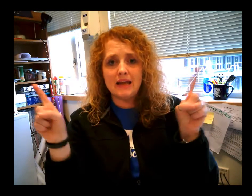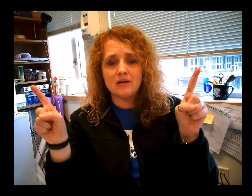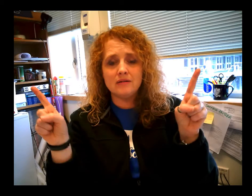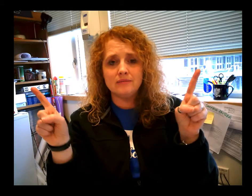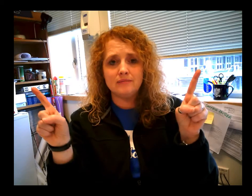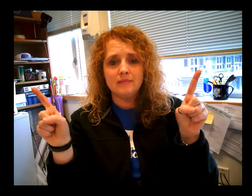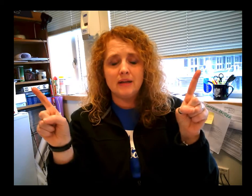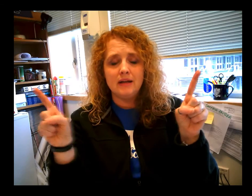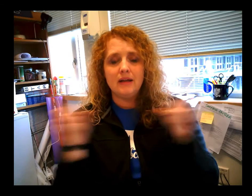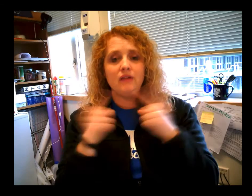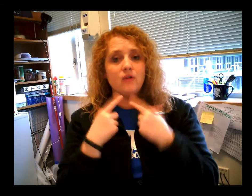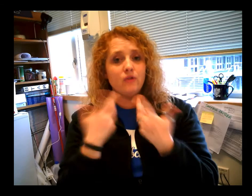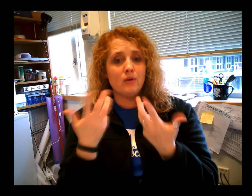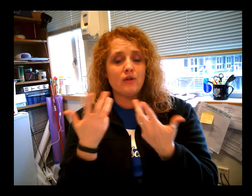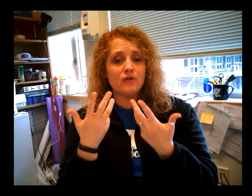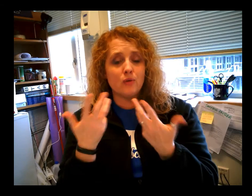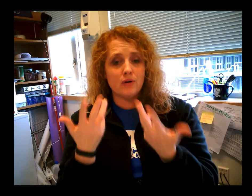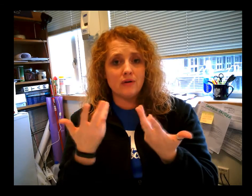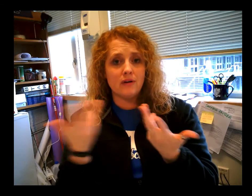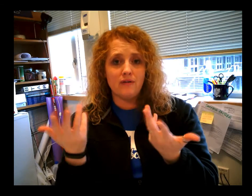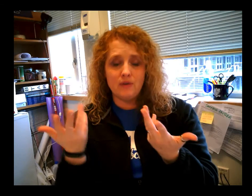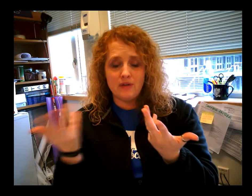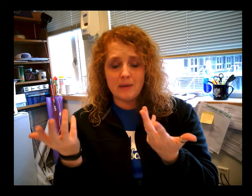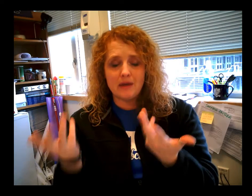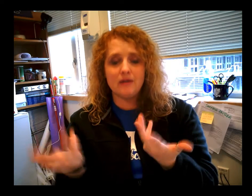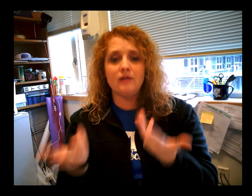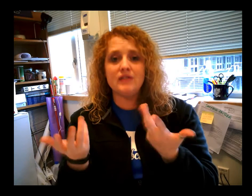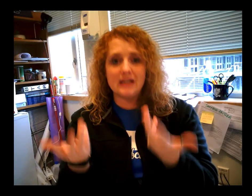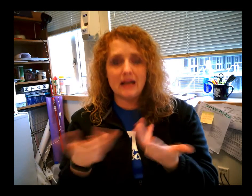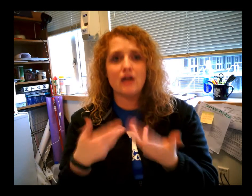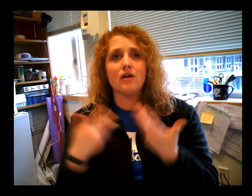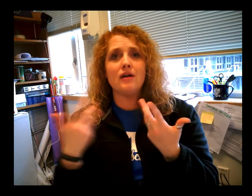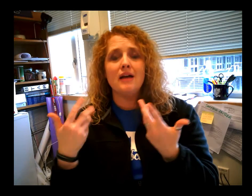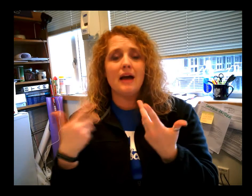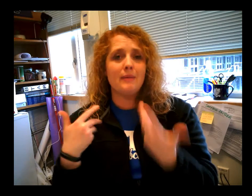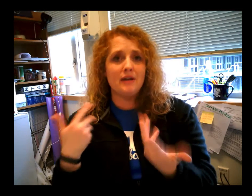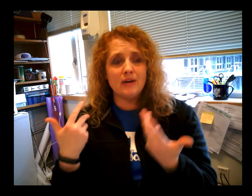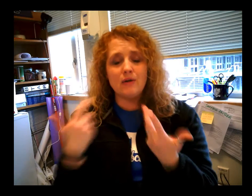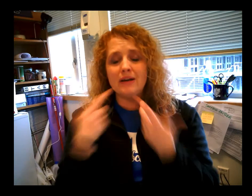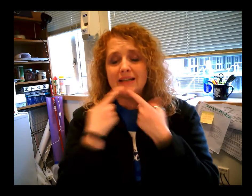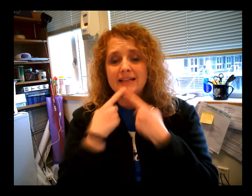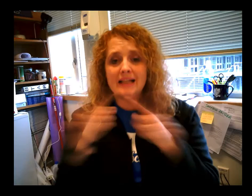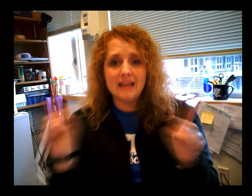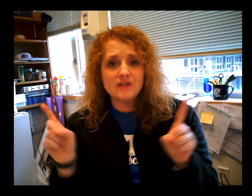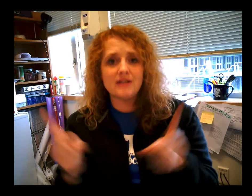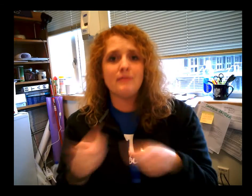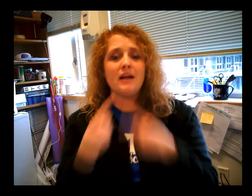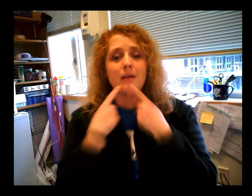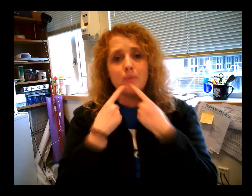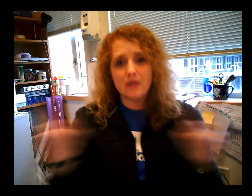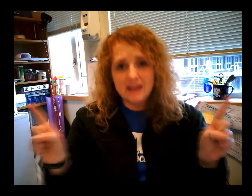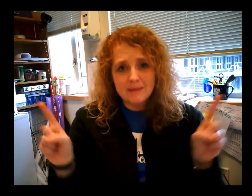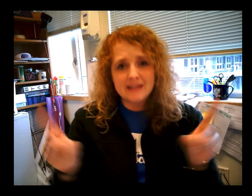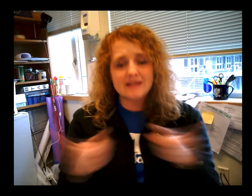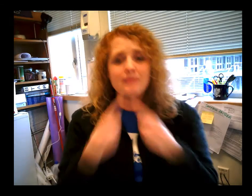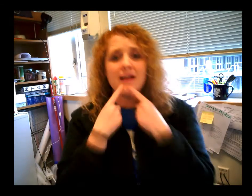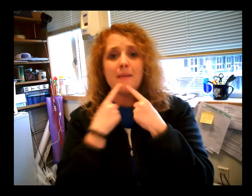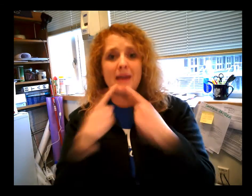Declare. It's also another word, if you think about it. Declare. I'm going to declare something. I'm proclaiming something. I'm